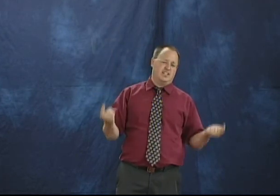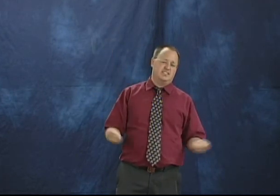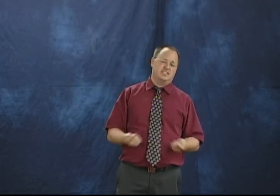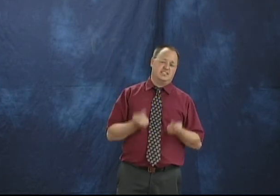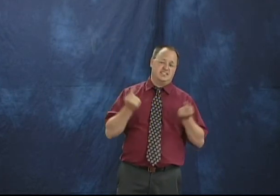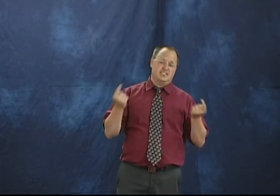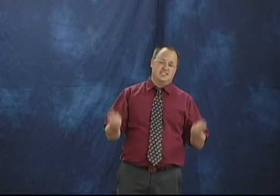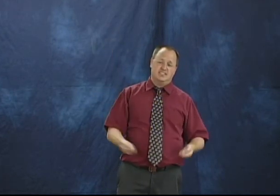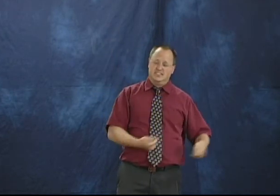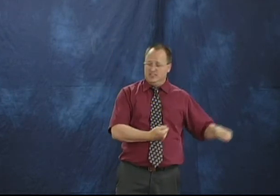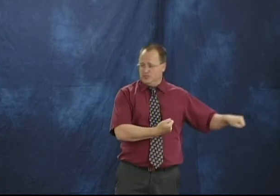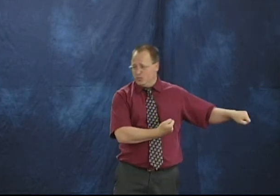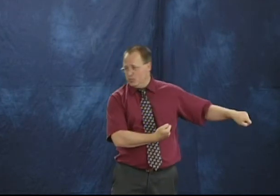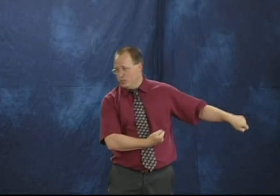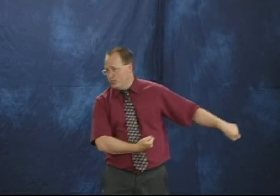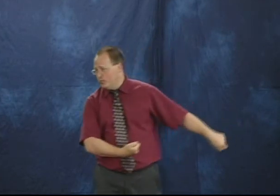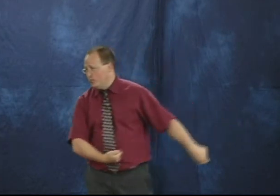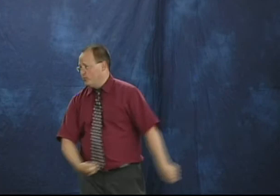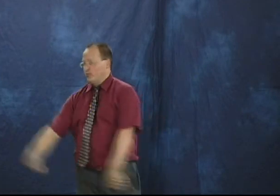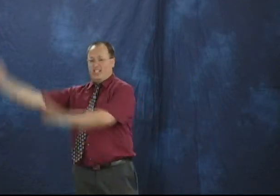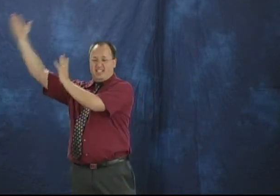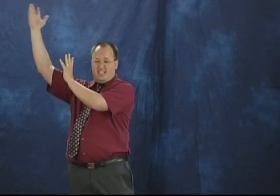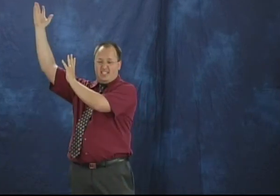washed my sins away.